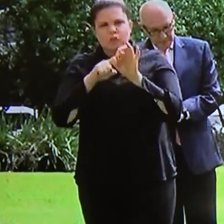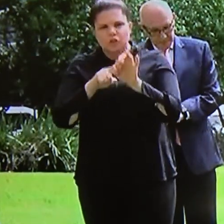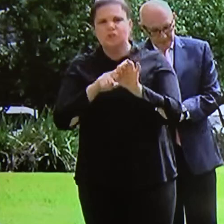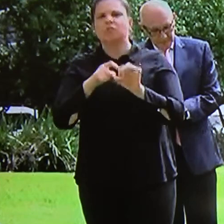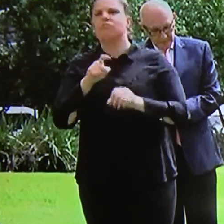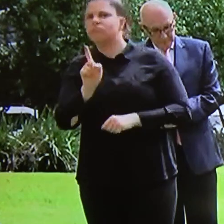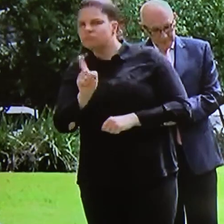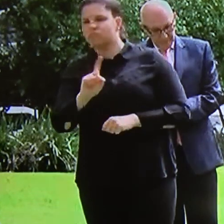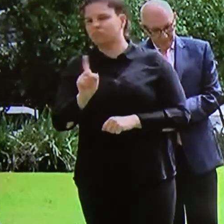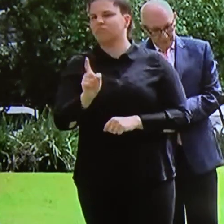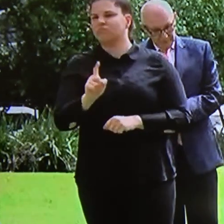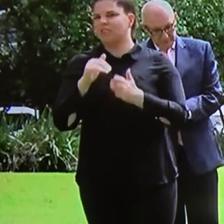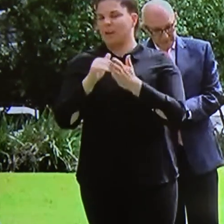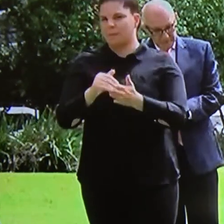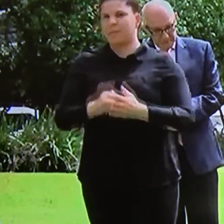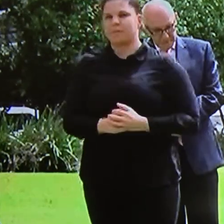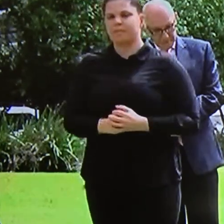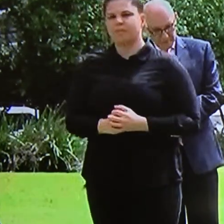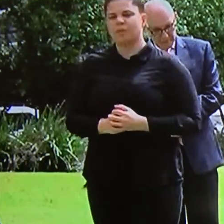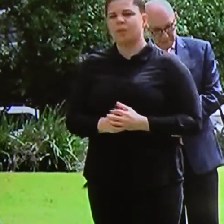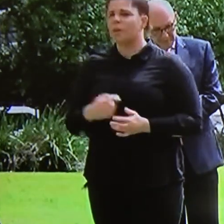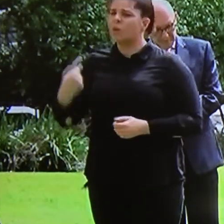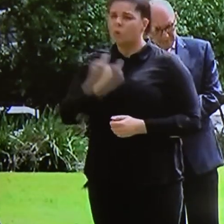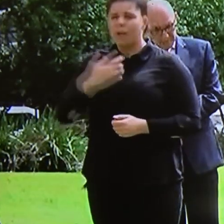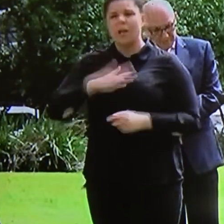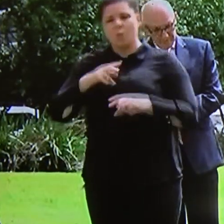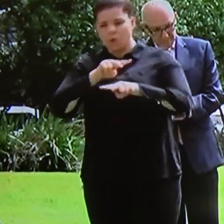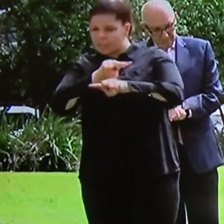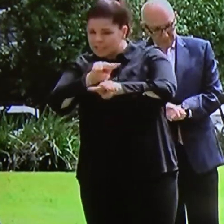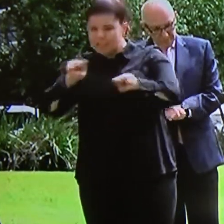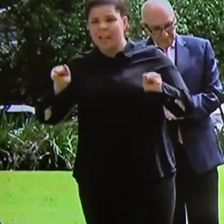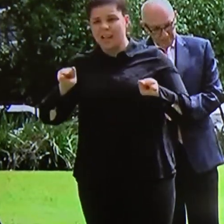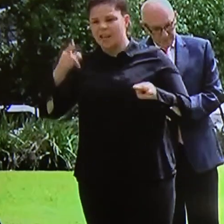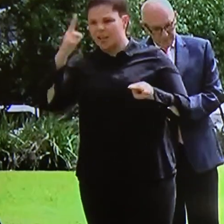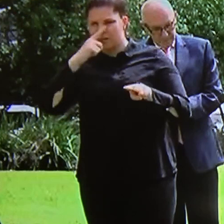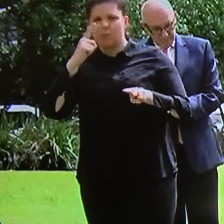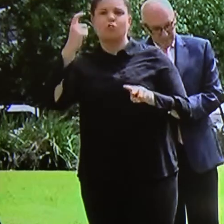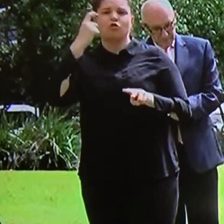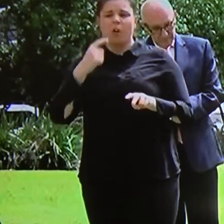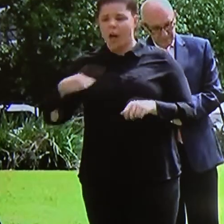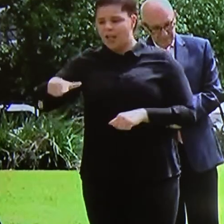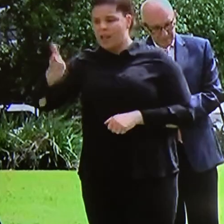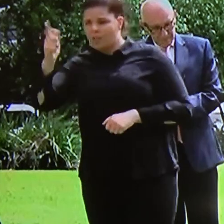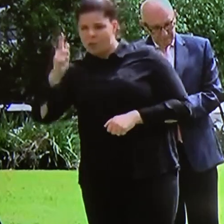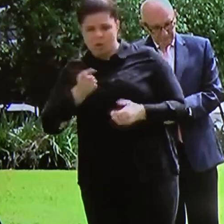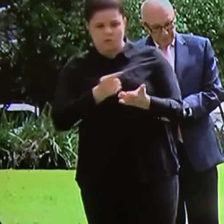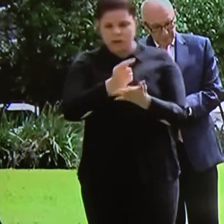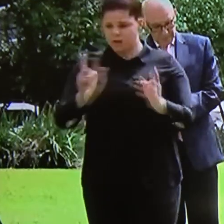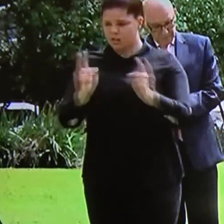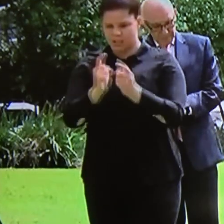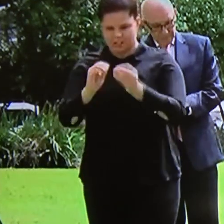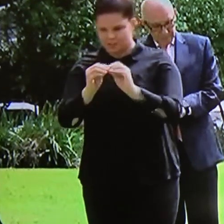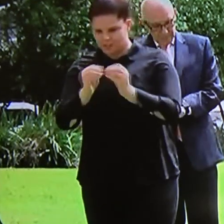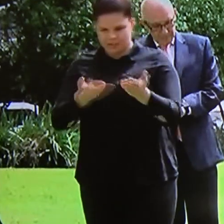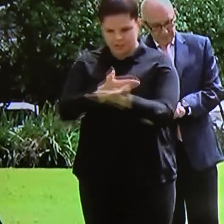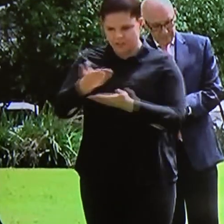that process. So wherever possible, we want to see that people negotiate, that people are looked after, and